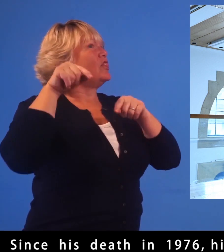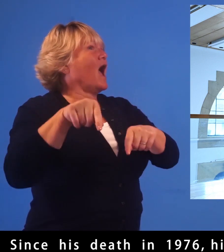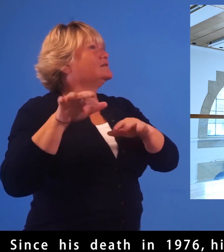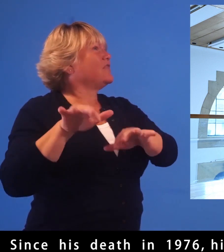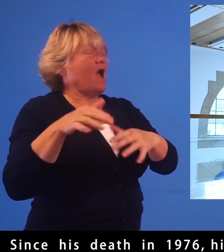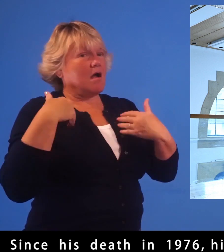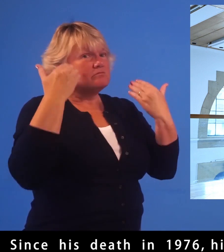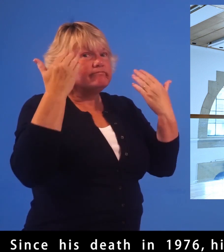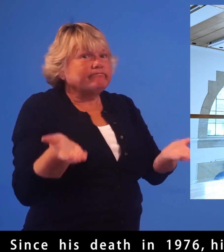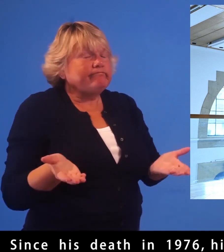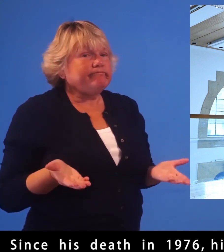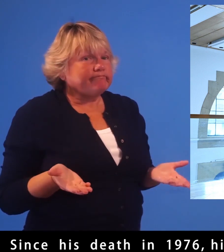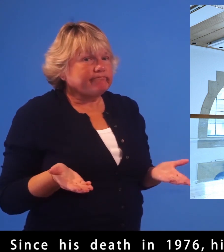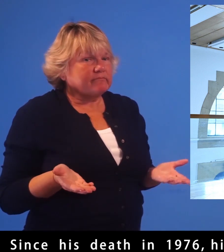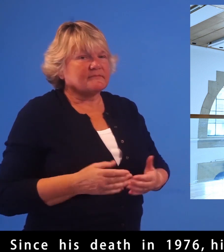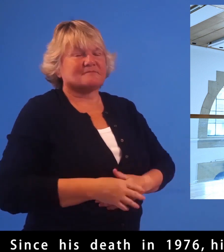unrecognised.